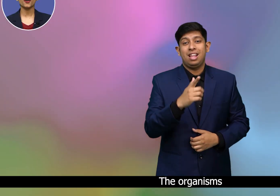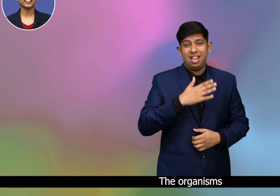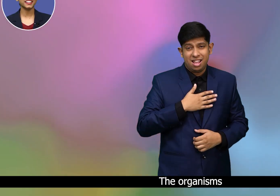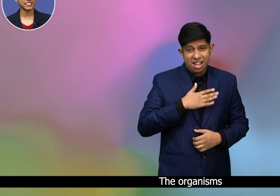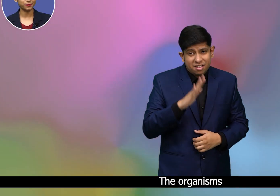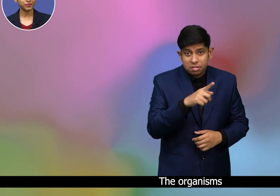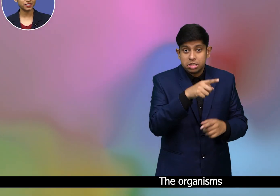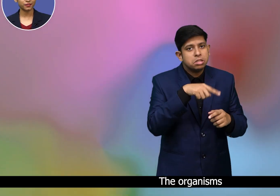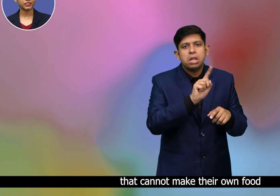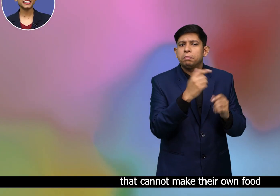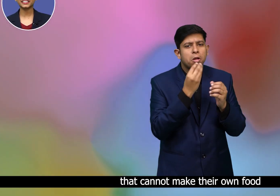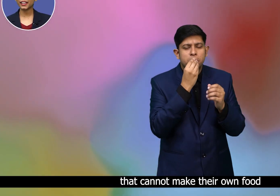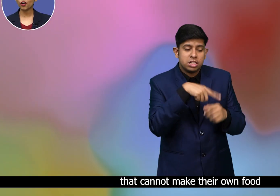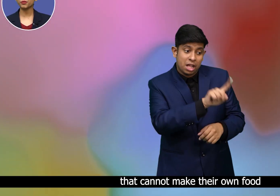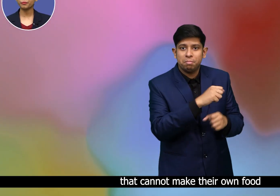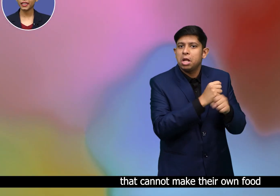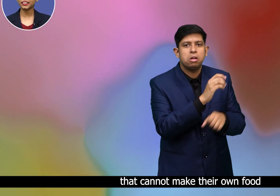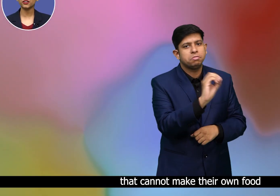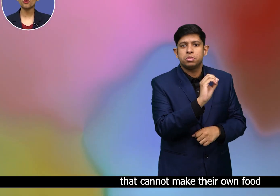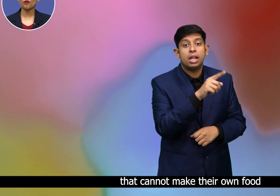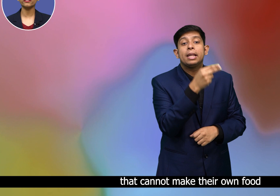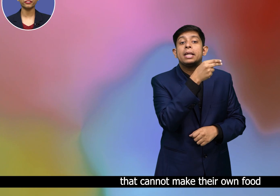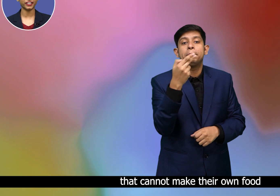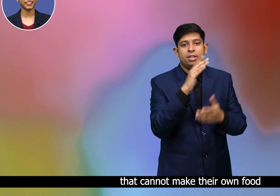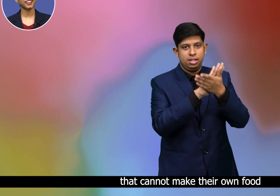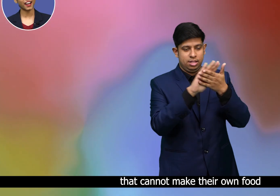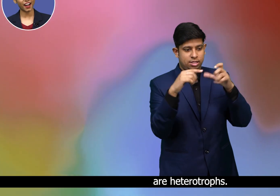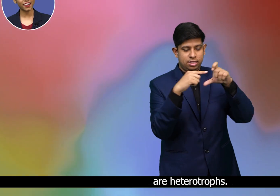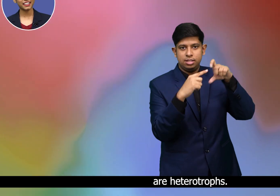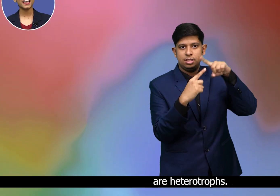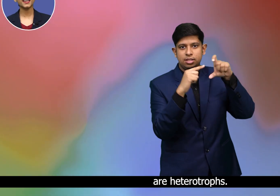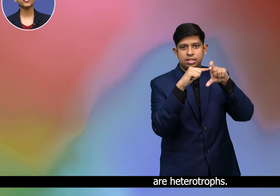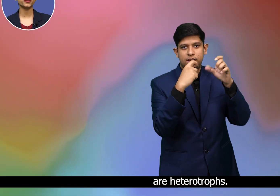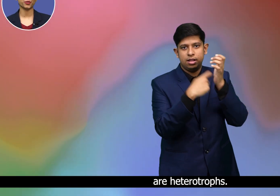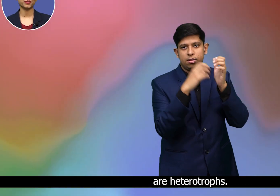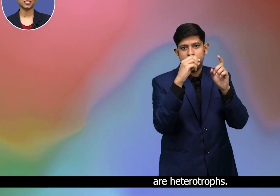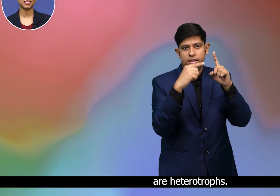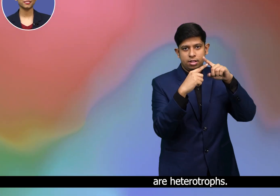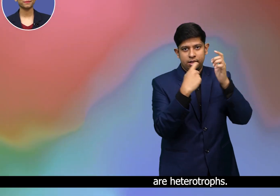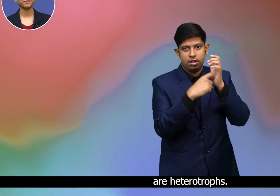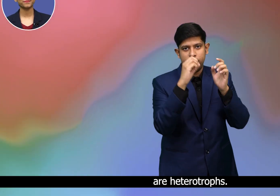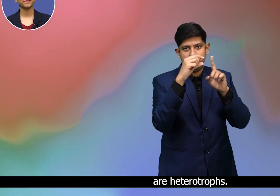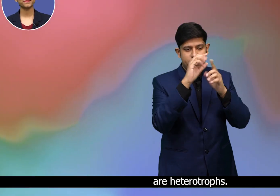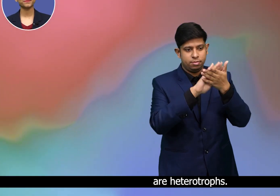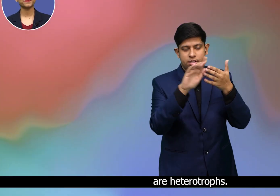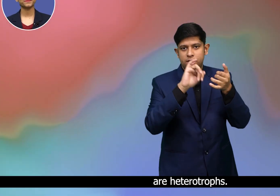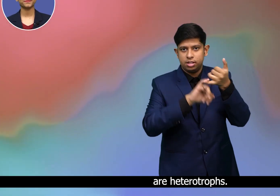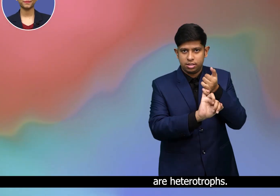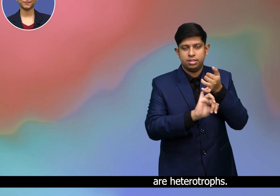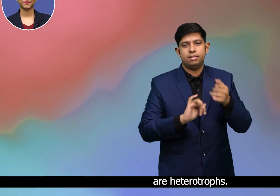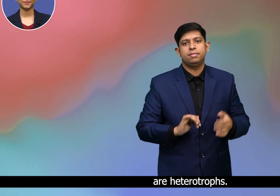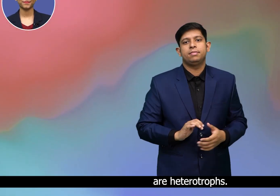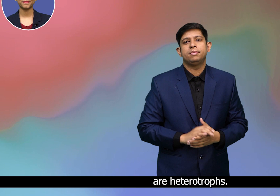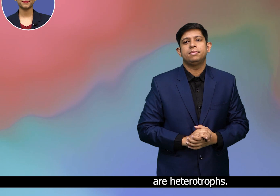The organisms that cannot make their own food are heterotrophs.